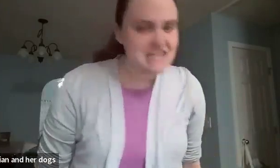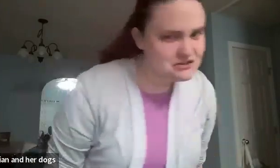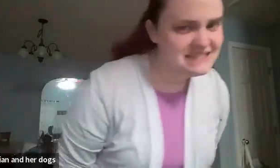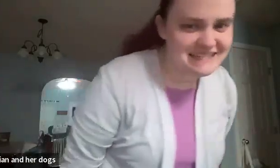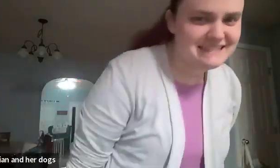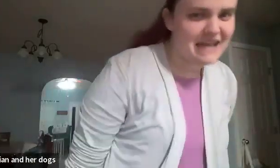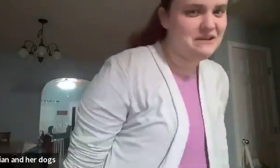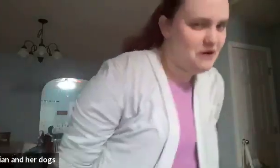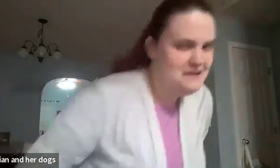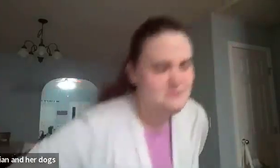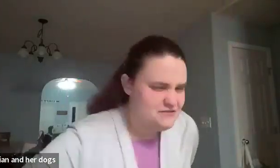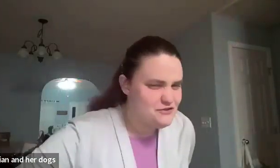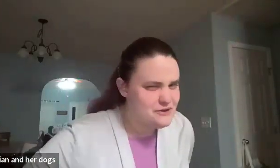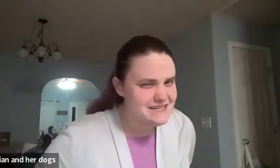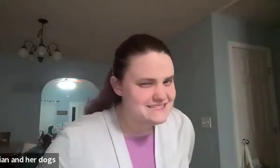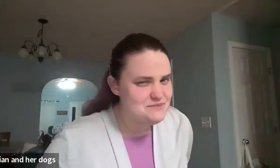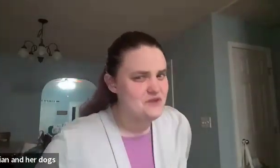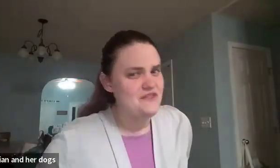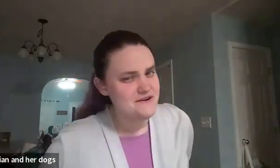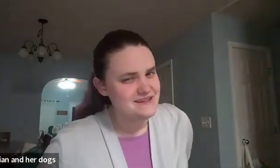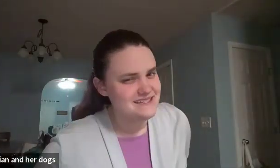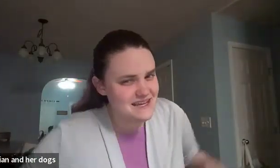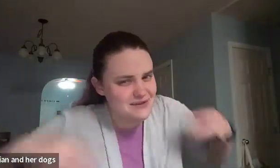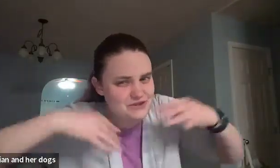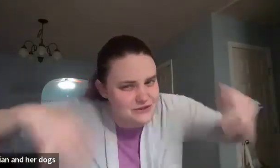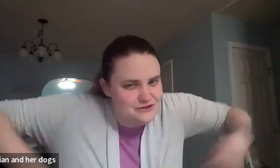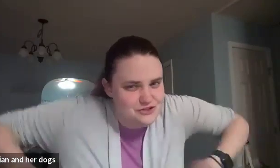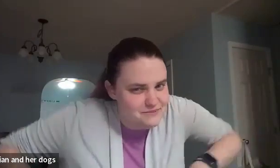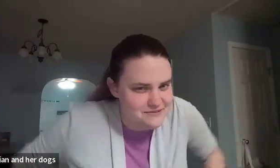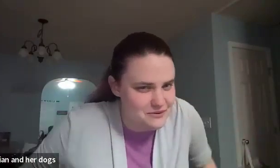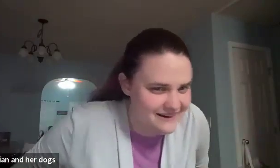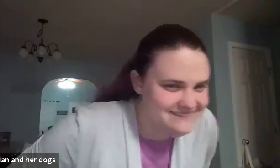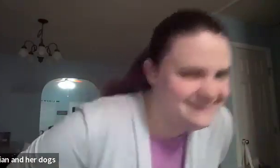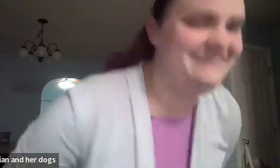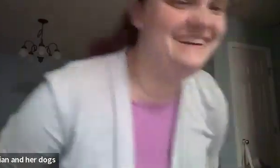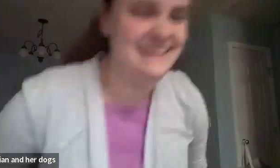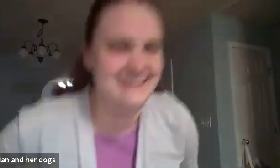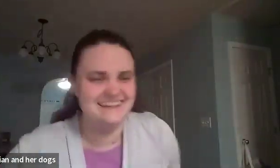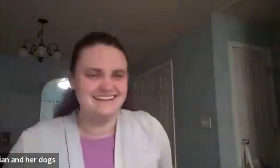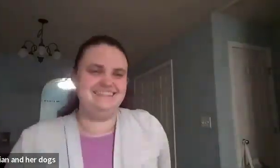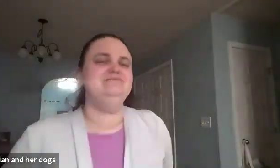an interesting zigzaggy one. But if you looked at a zebra, they're very zigzaggy with those little stripes everywhere.